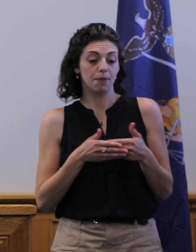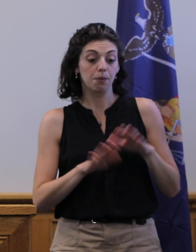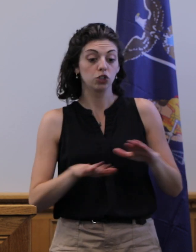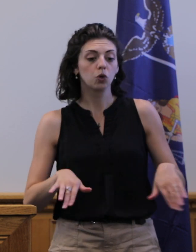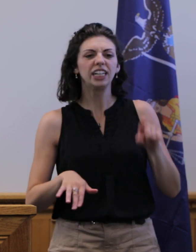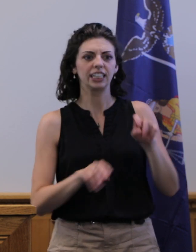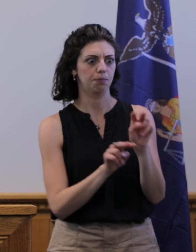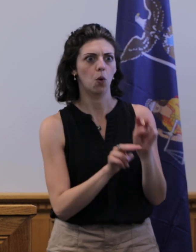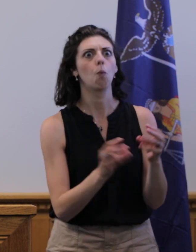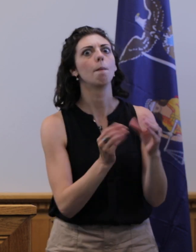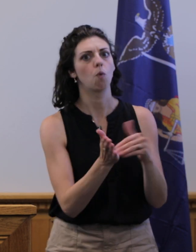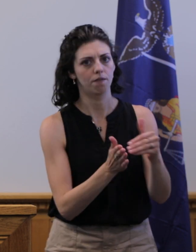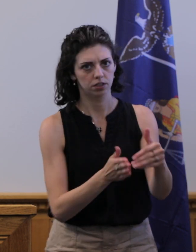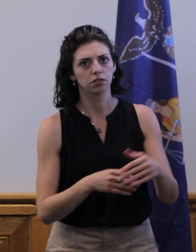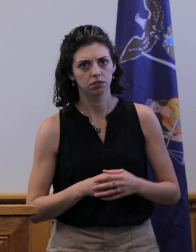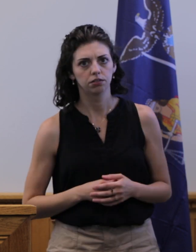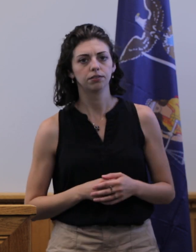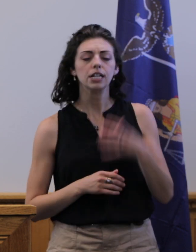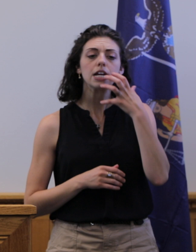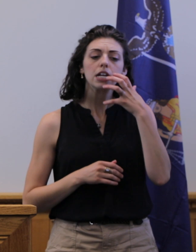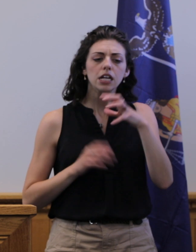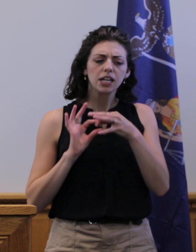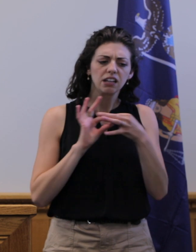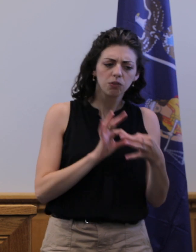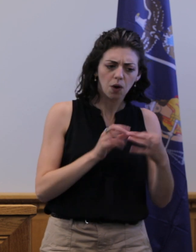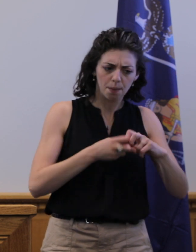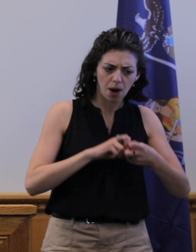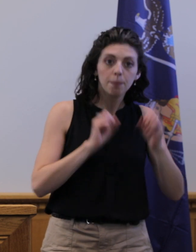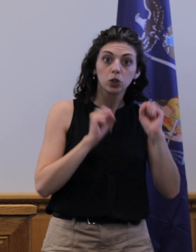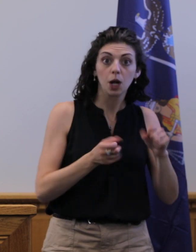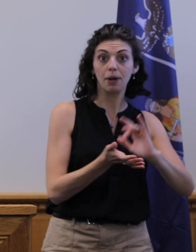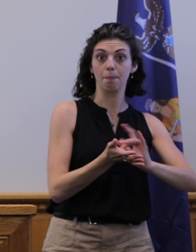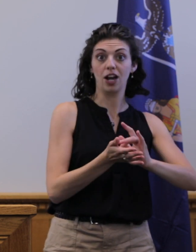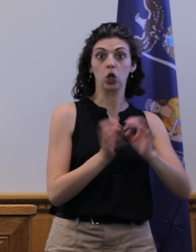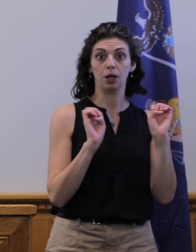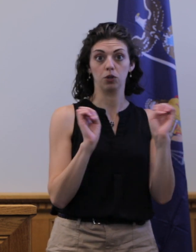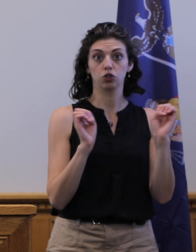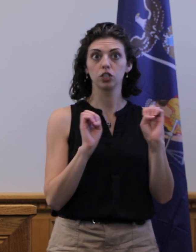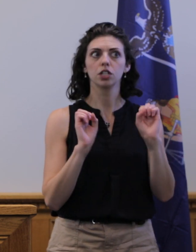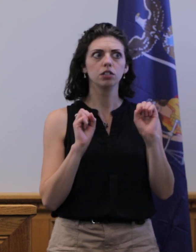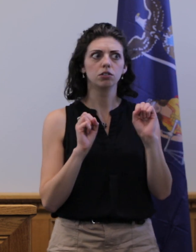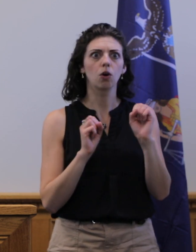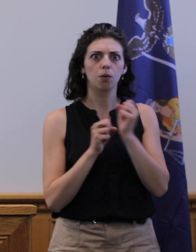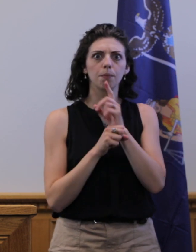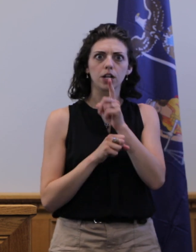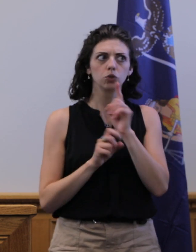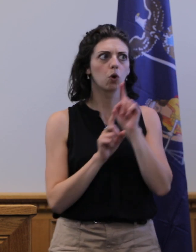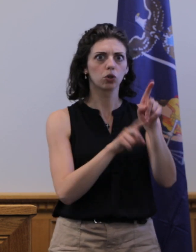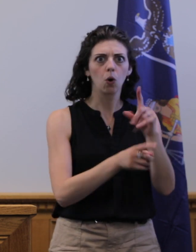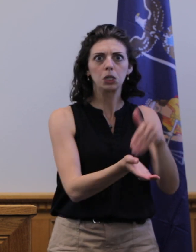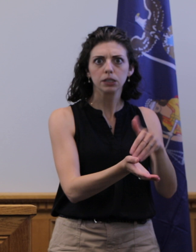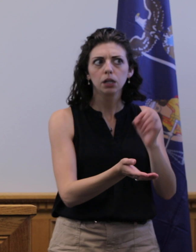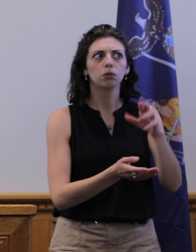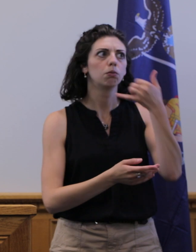monitoring. Heat-related illness can be a medical emergency, so don't hesitate to seek care or call 911 if you or somebody